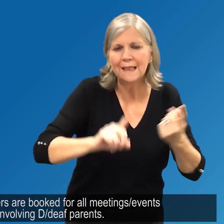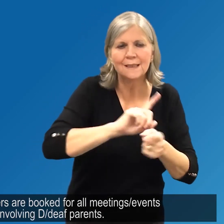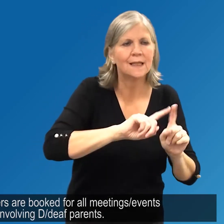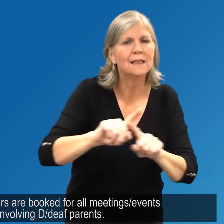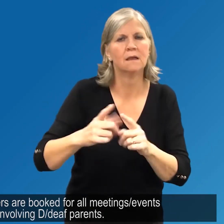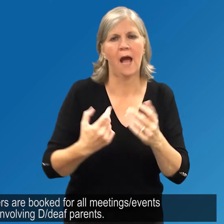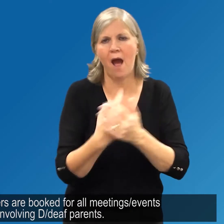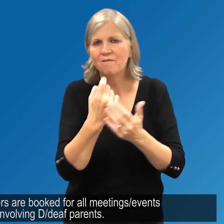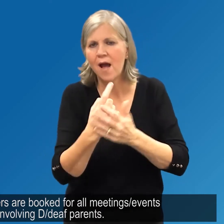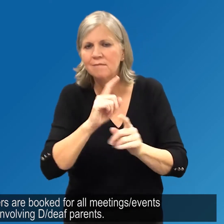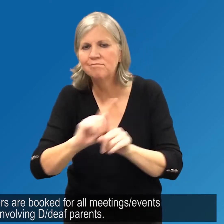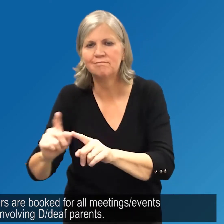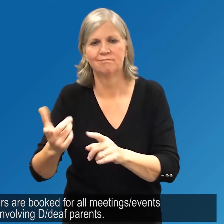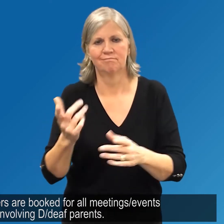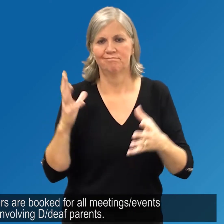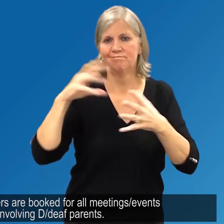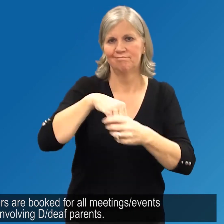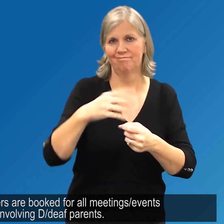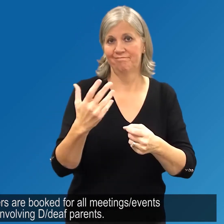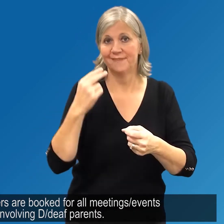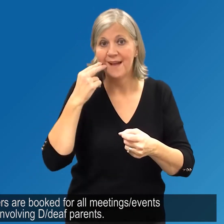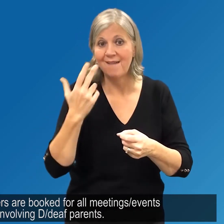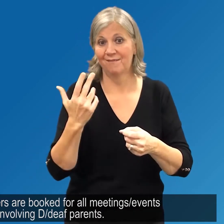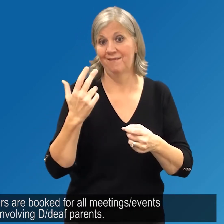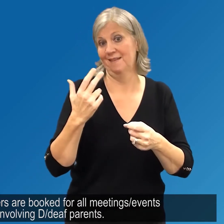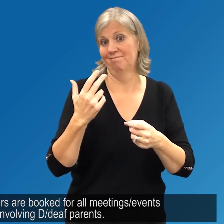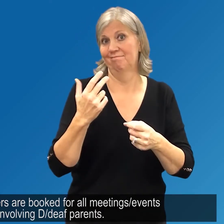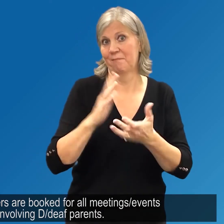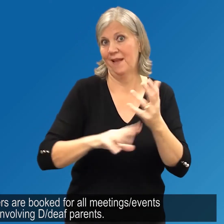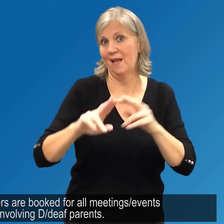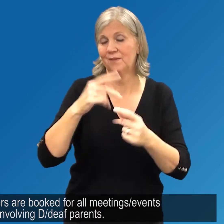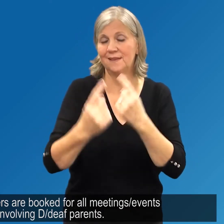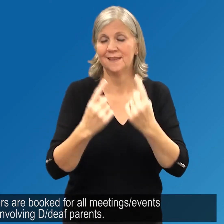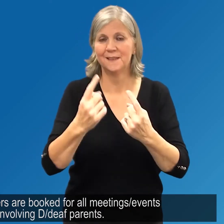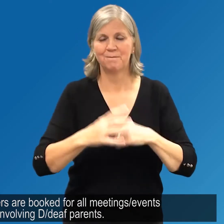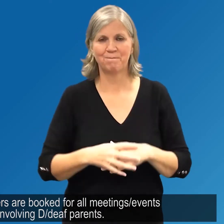BSL interpreters are booked for all meetings/events involving D-deaf parents.